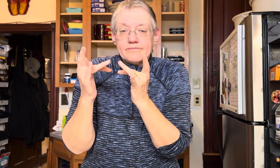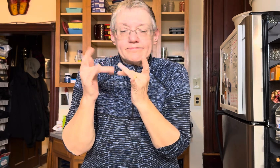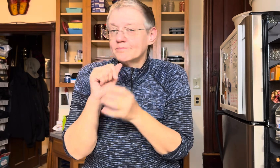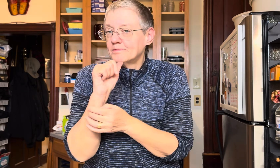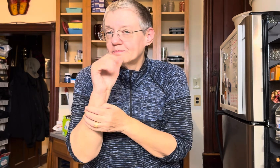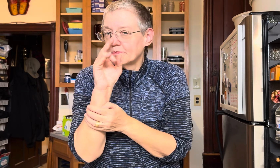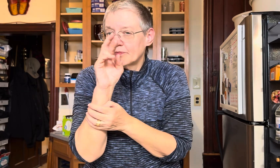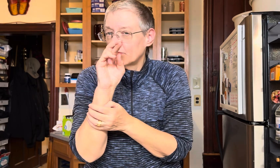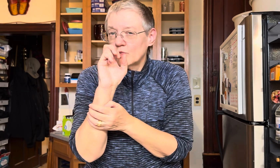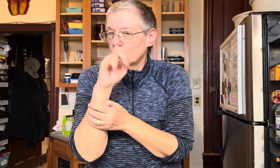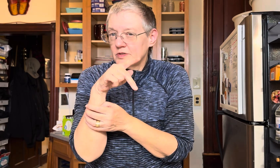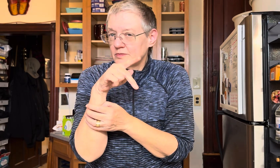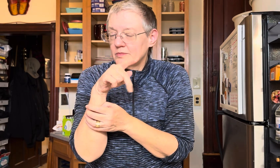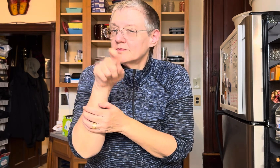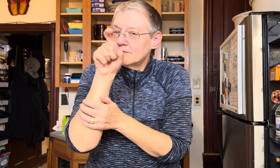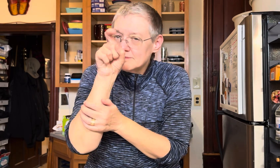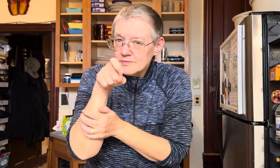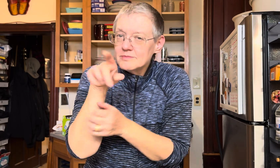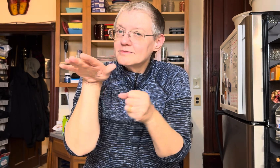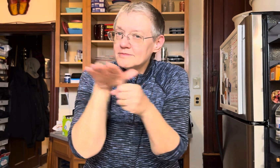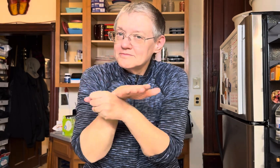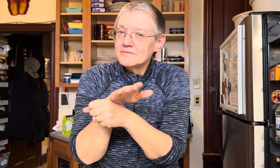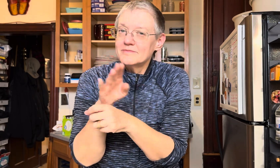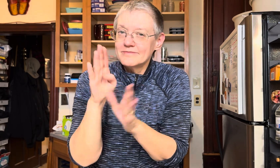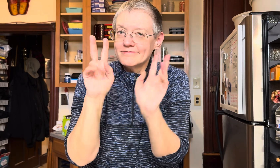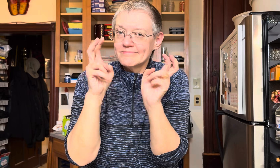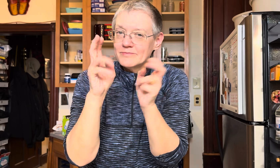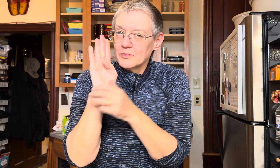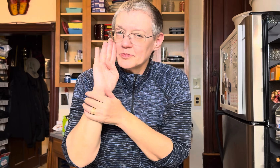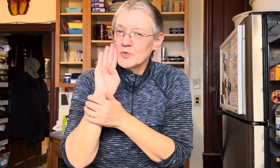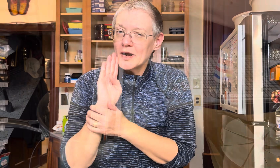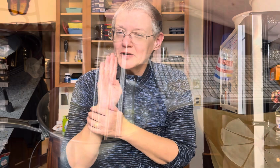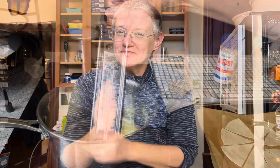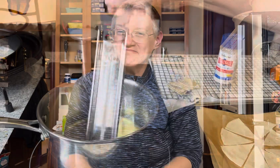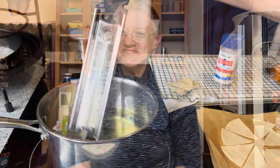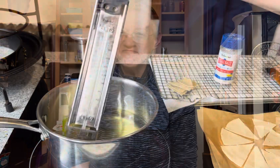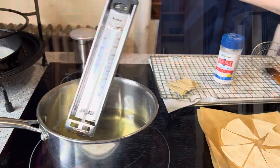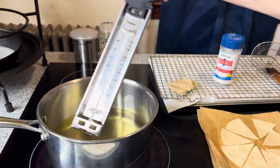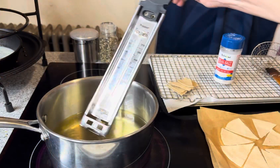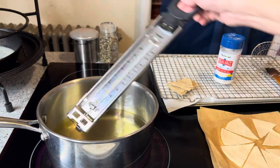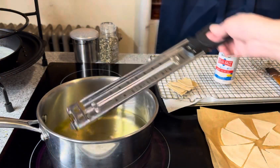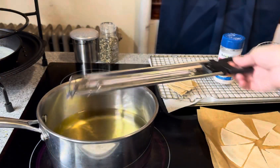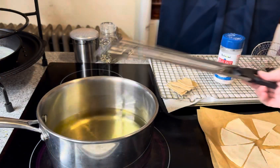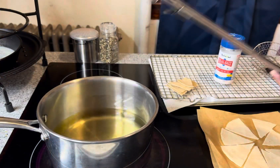I tried frying them light, but they don't stay crisp. They have to be brown.